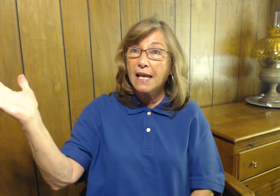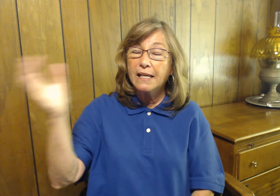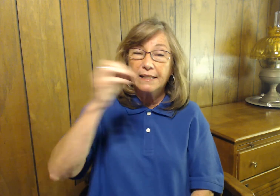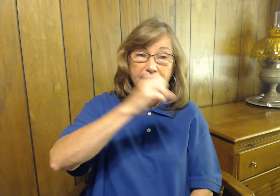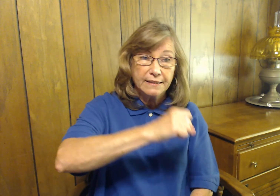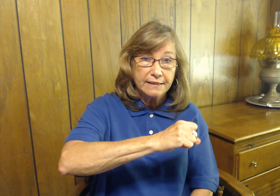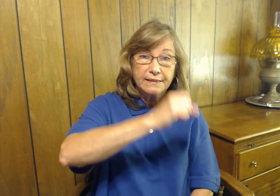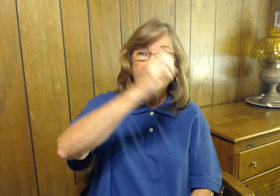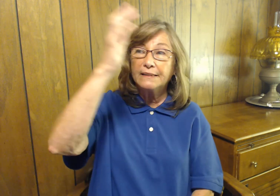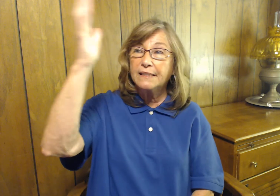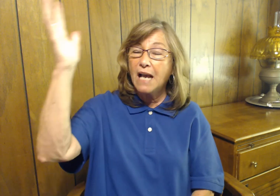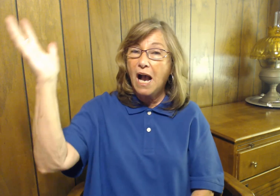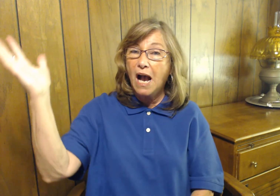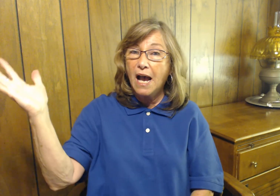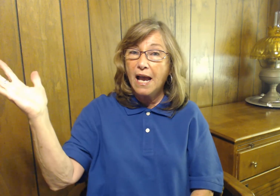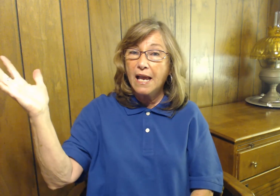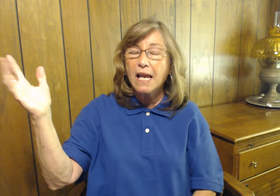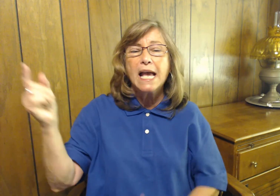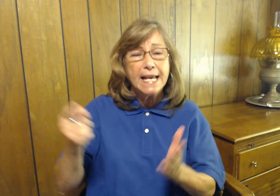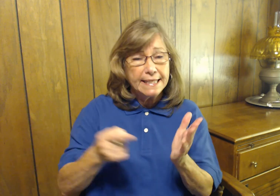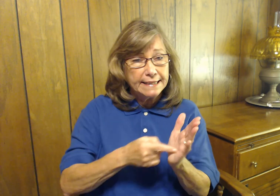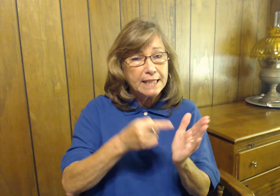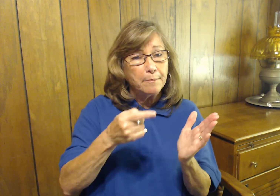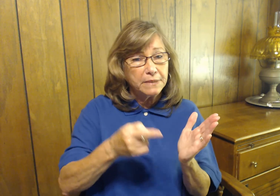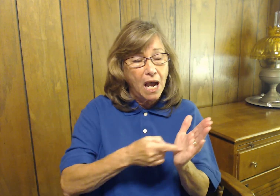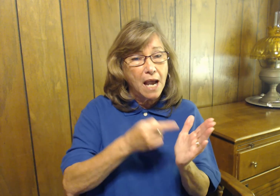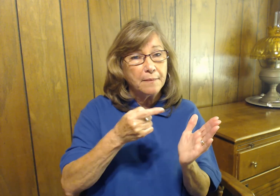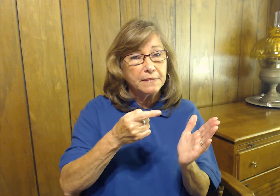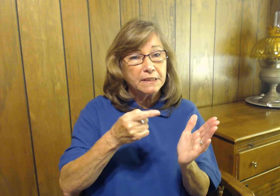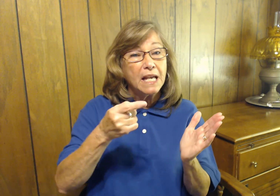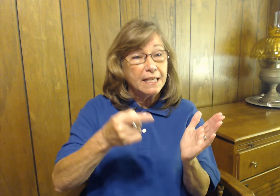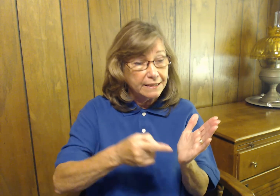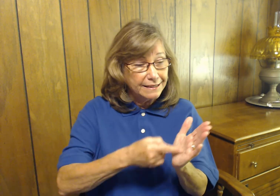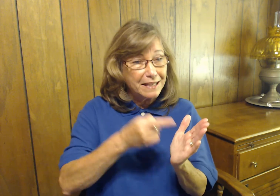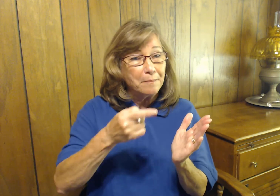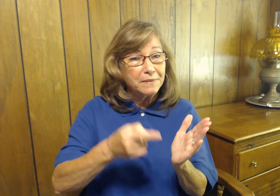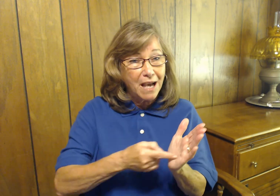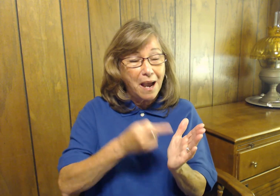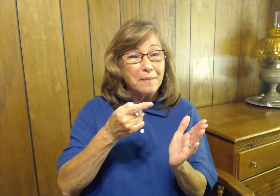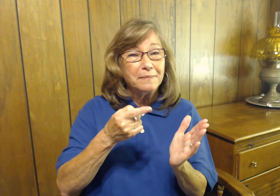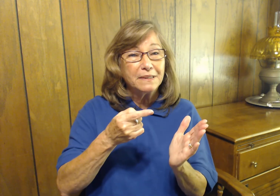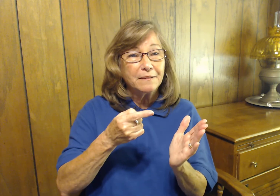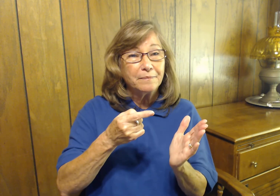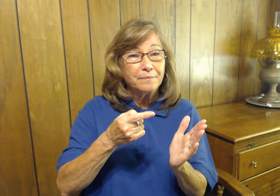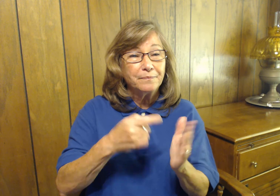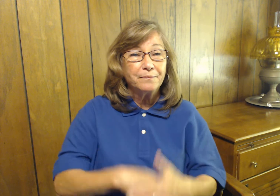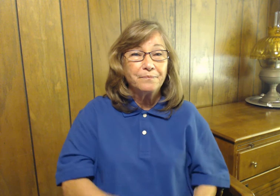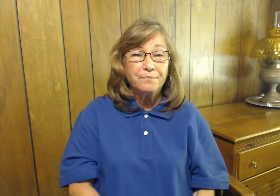sometimes sometimes illustrations